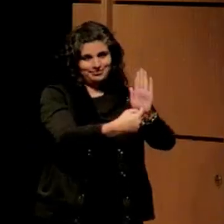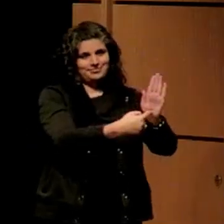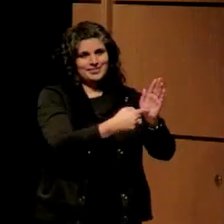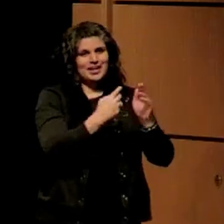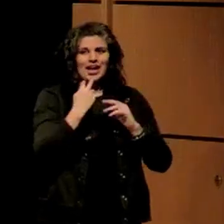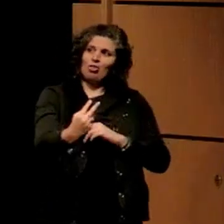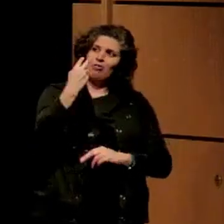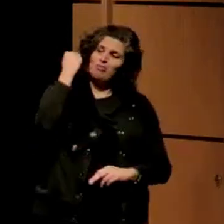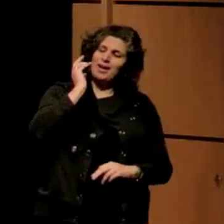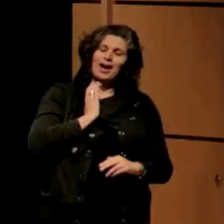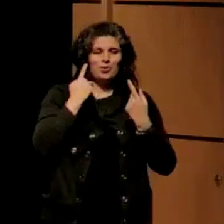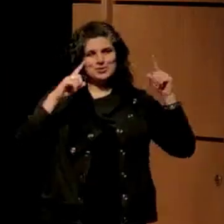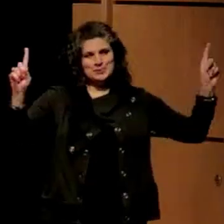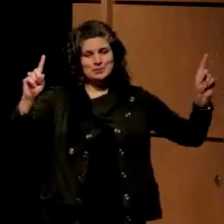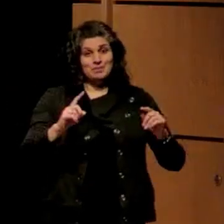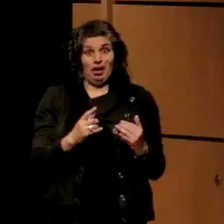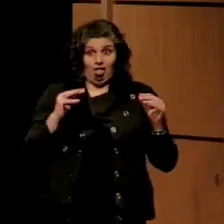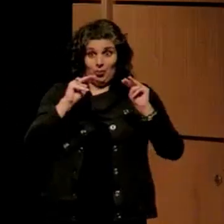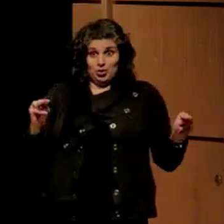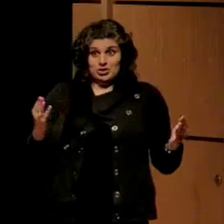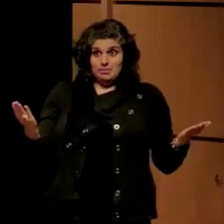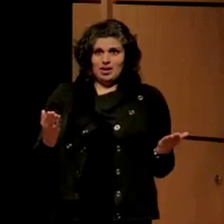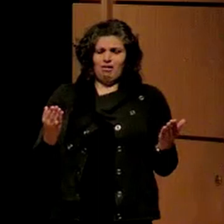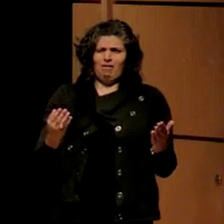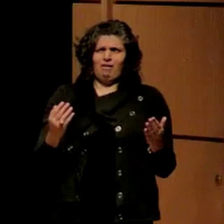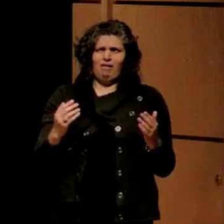accomplishments. At the museum, we are often